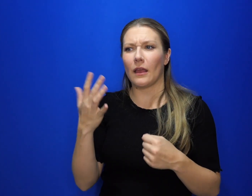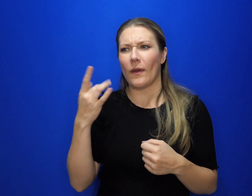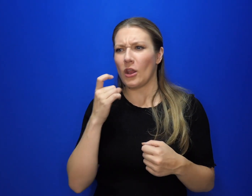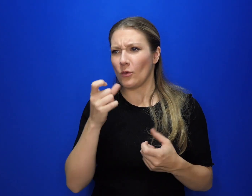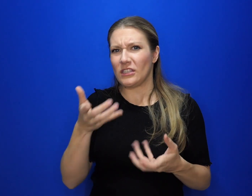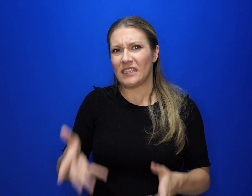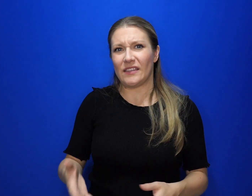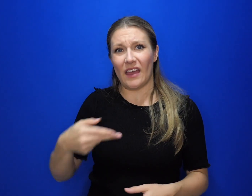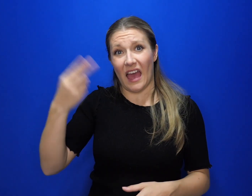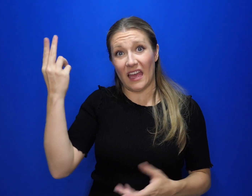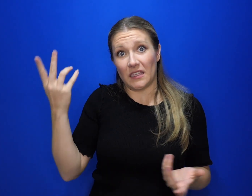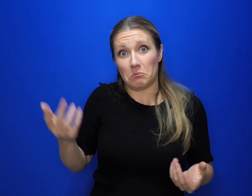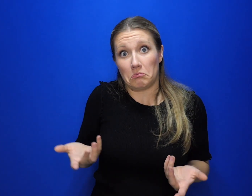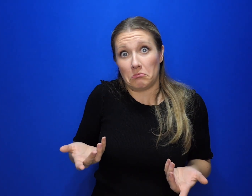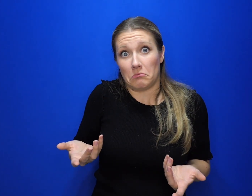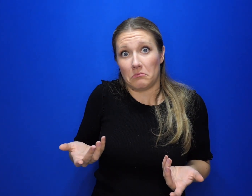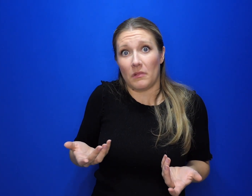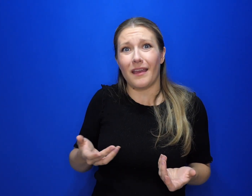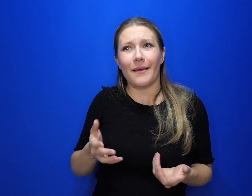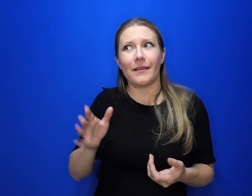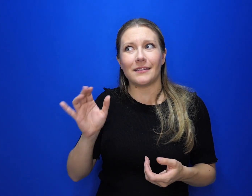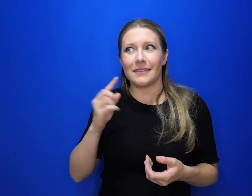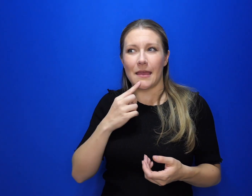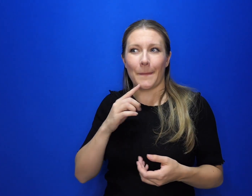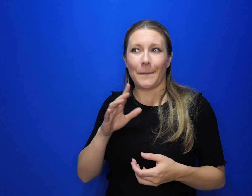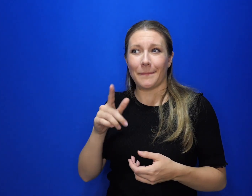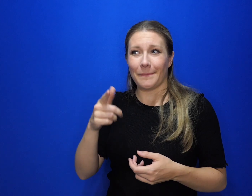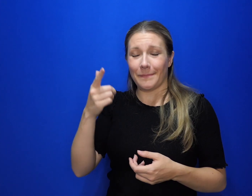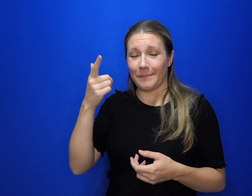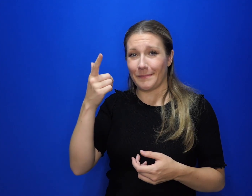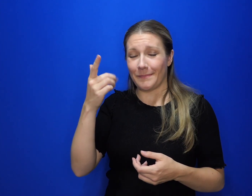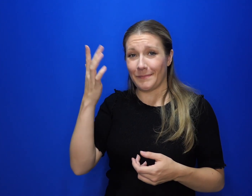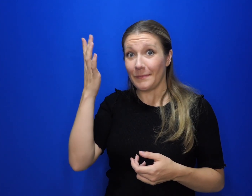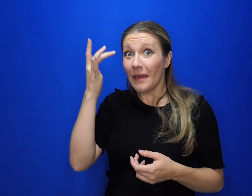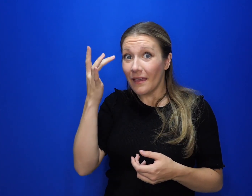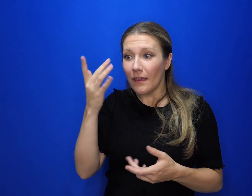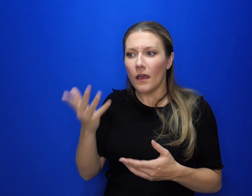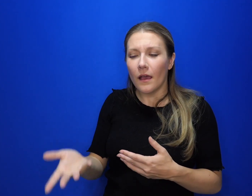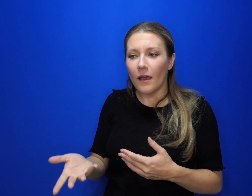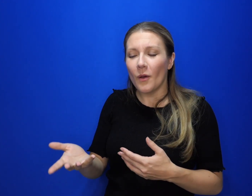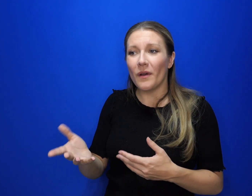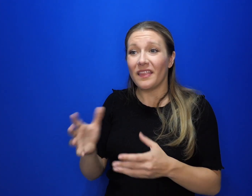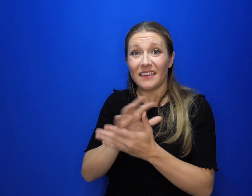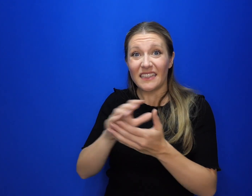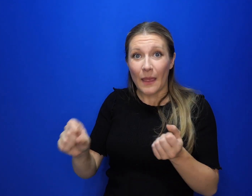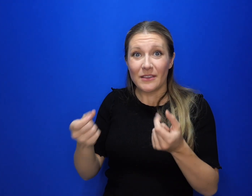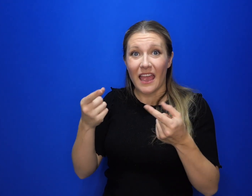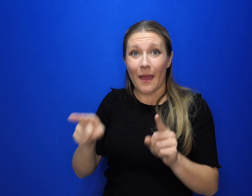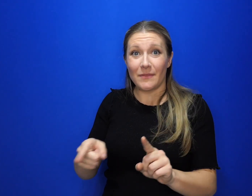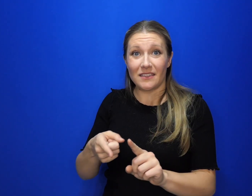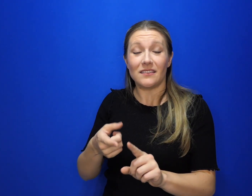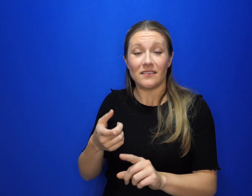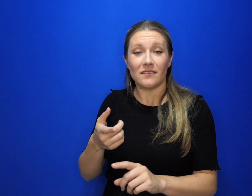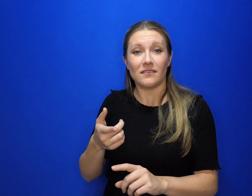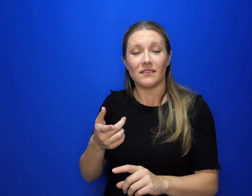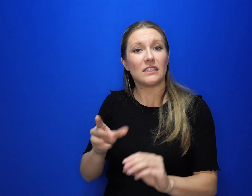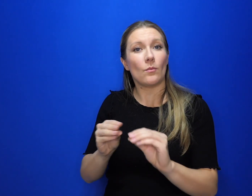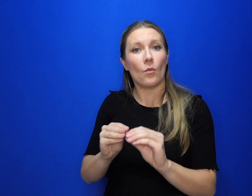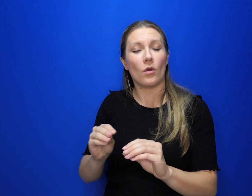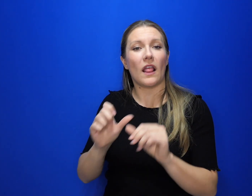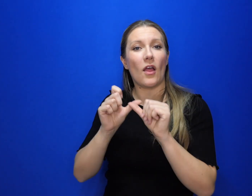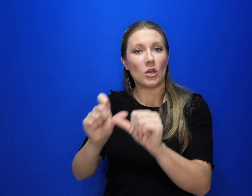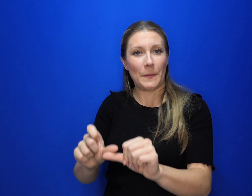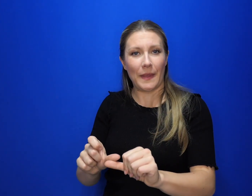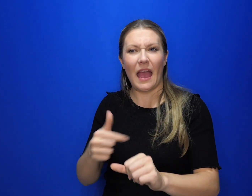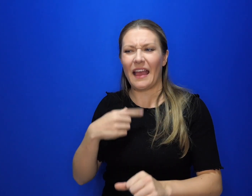don't we just leave our blood sugar higher? And I said, because, there's damage that comes from that too, that's more long-term.